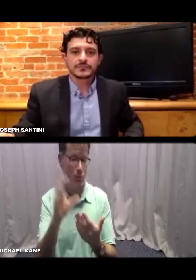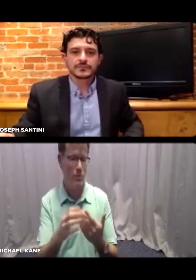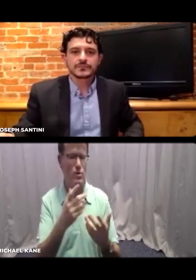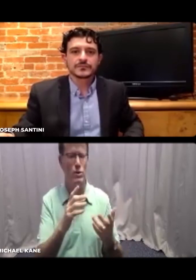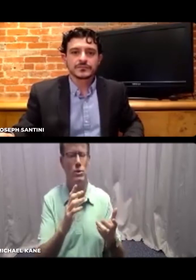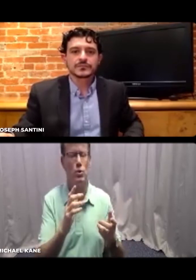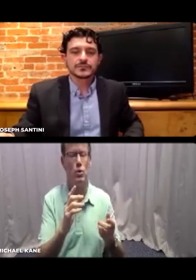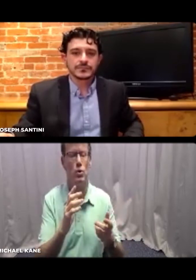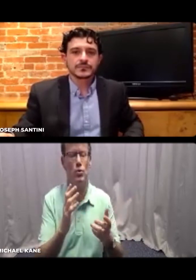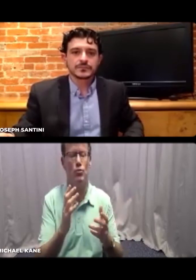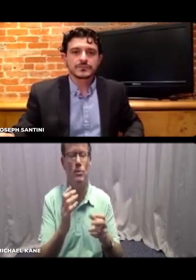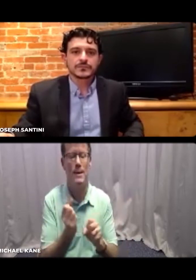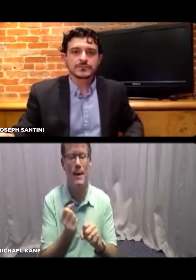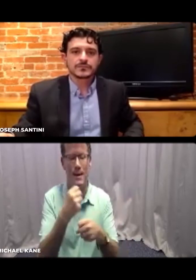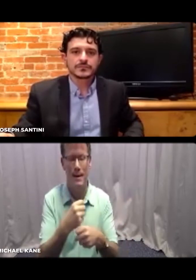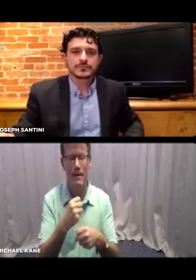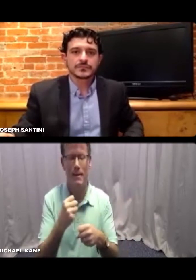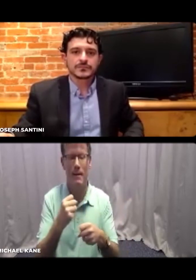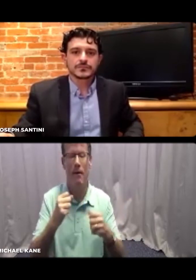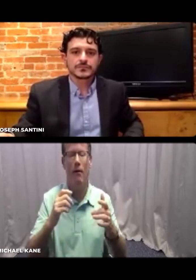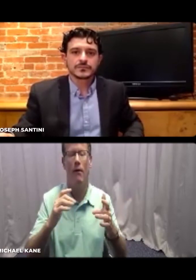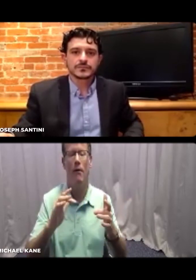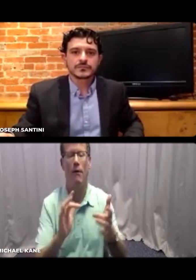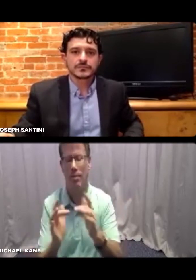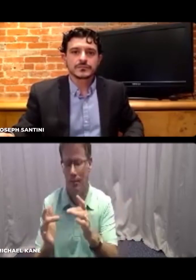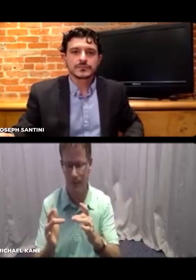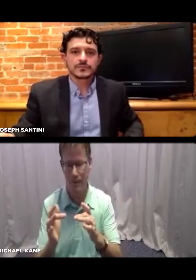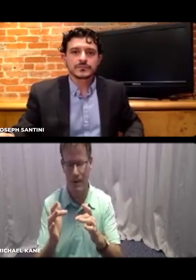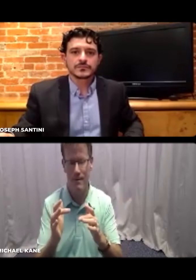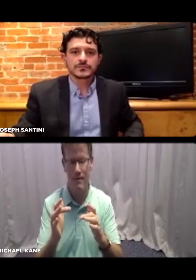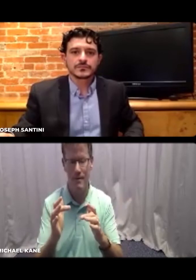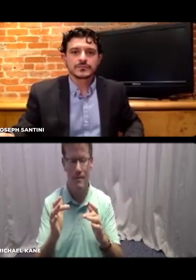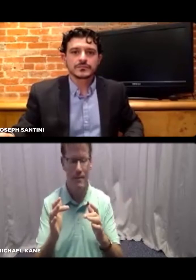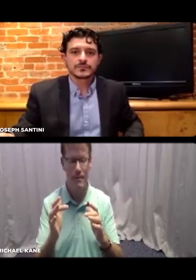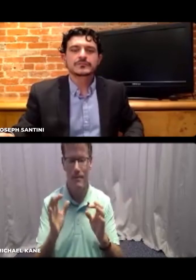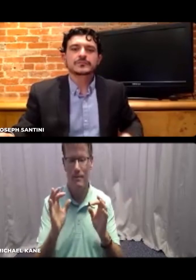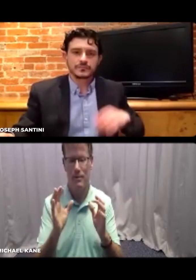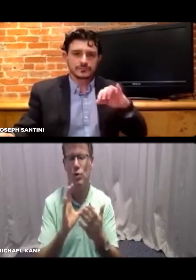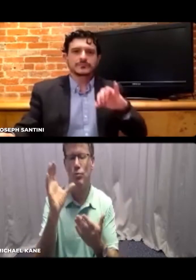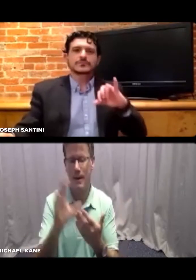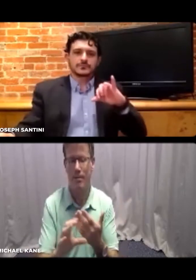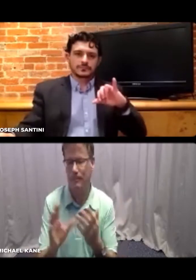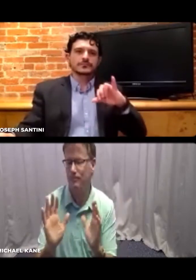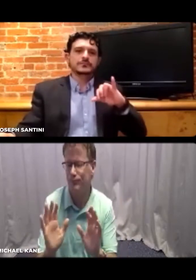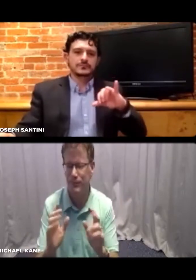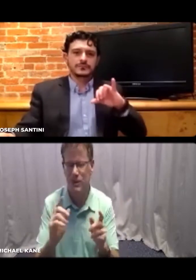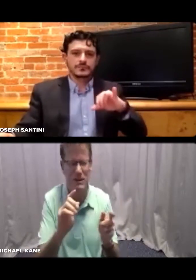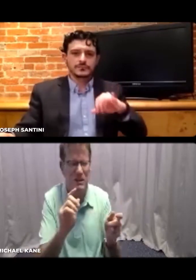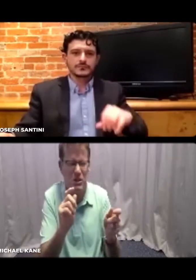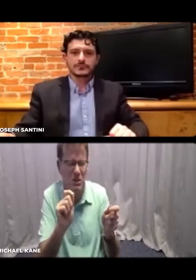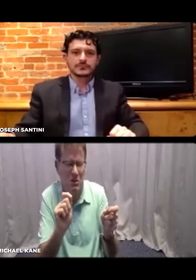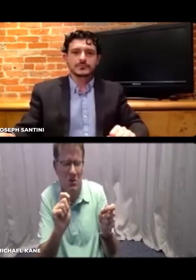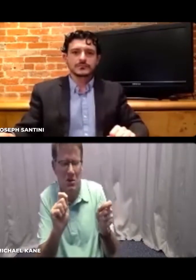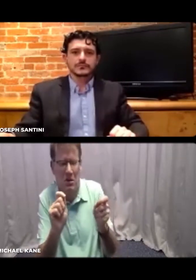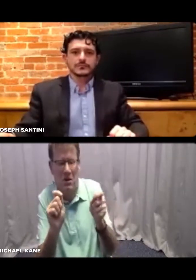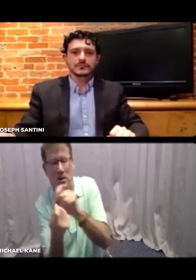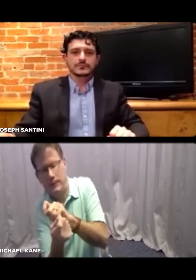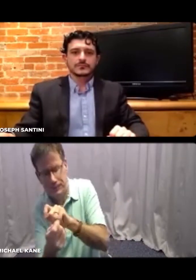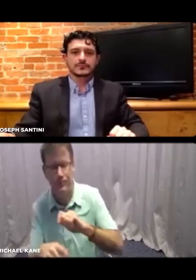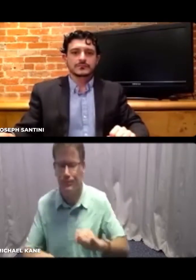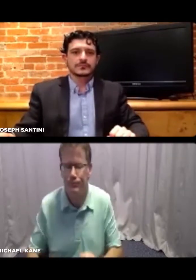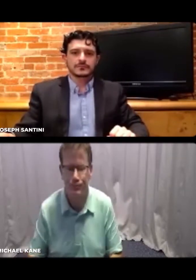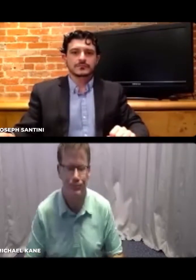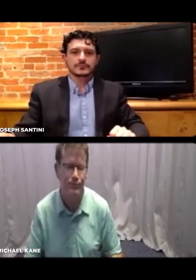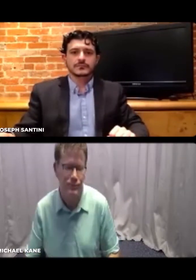a brand new curriculum. It was just creating an online curriculum. I see. Okay. Just to clarify.